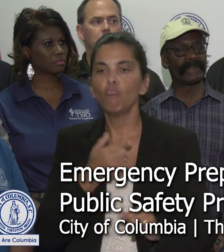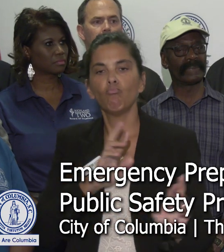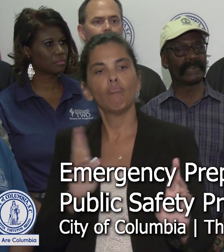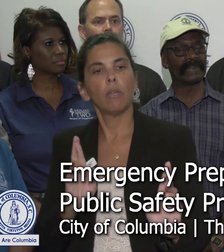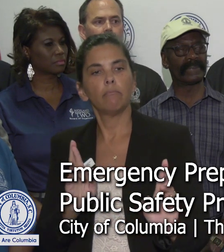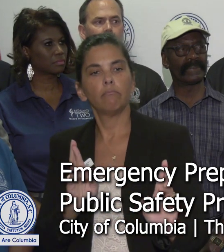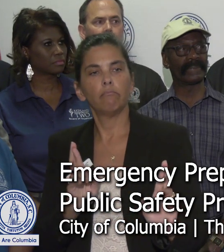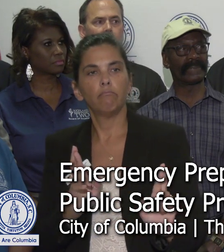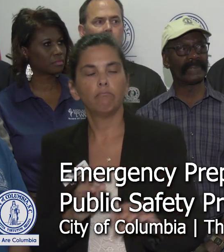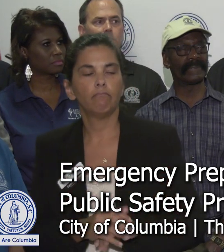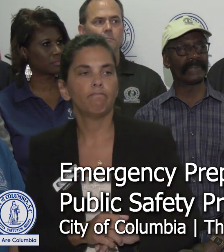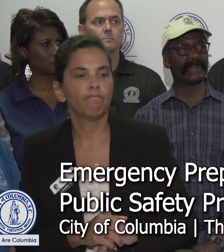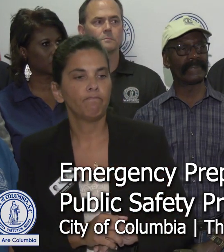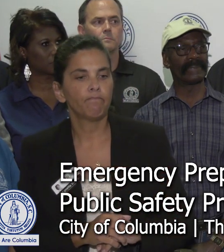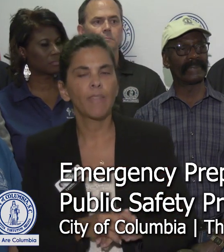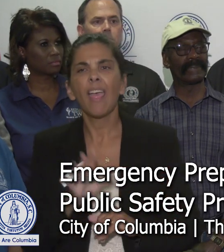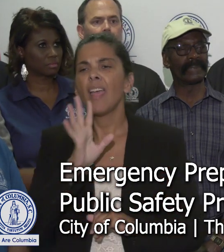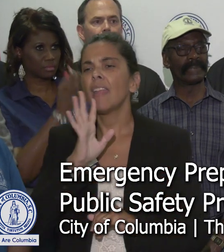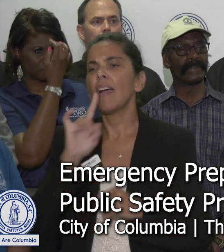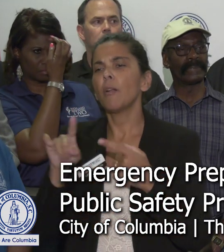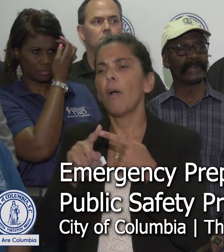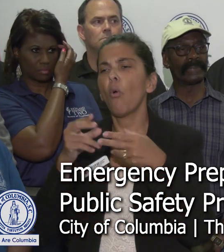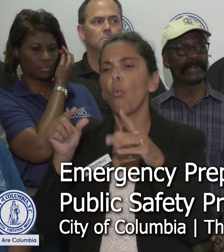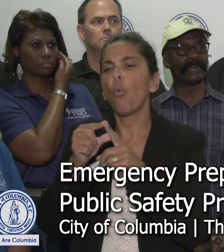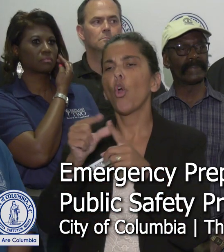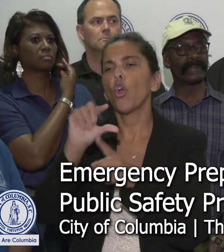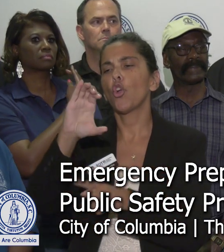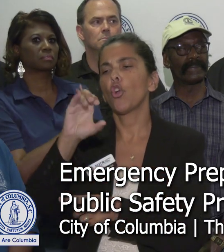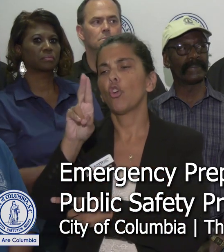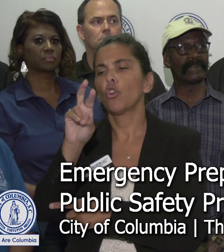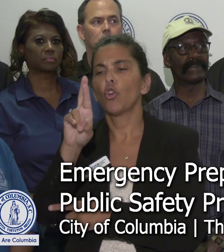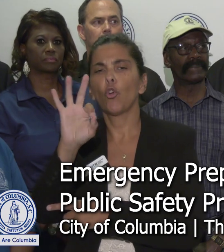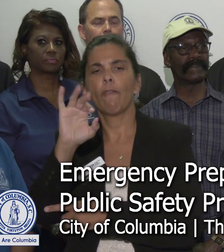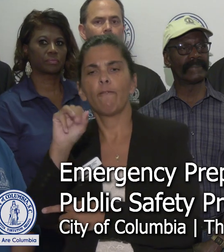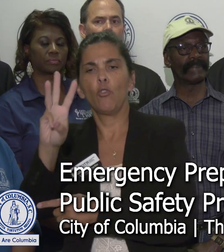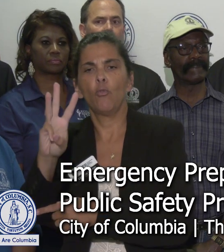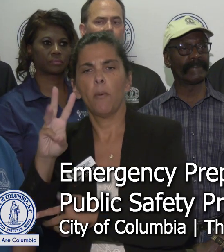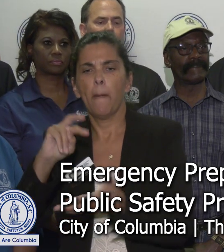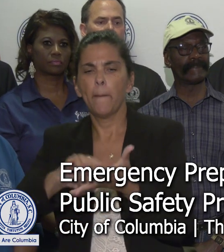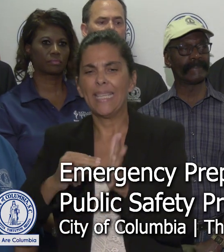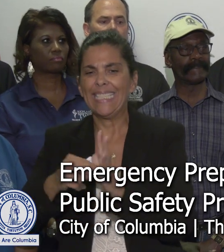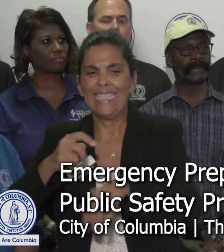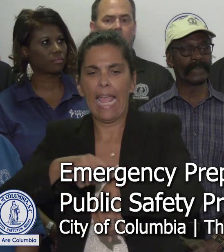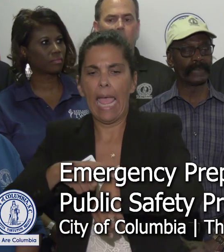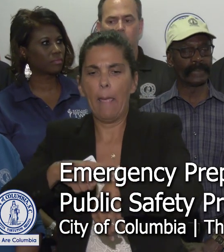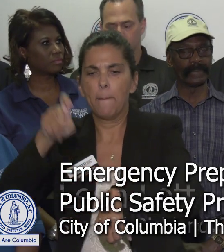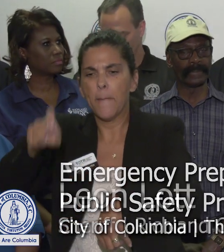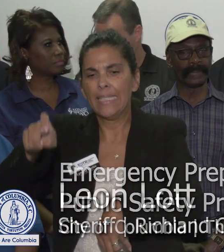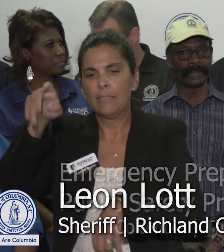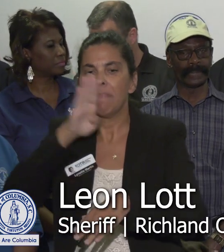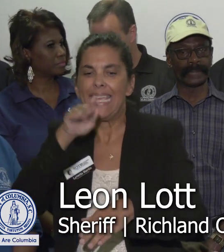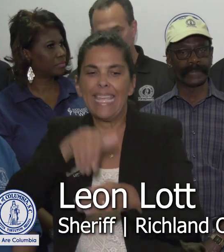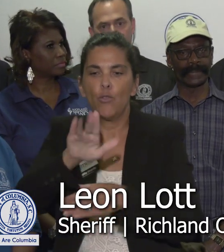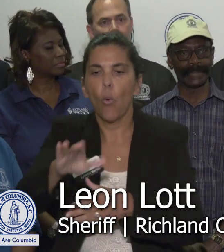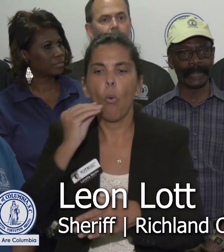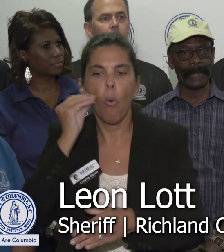There has been mention of a curfew, and so I'll address it right now. There's been no decisions. Those decisions on the